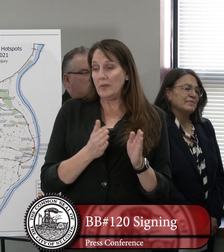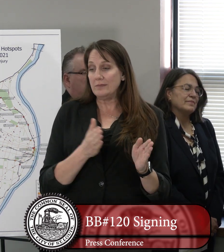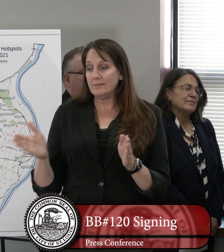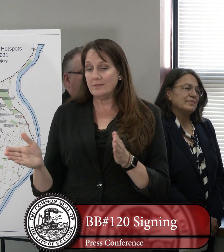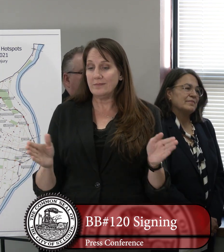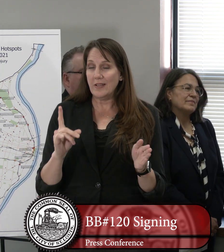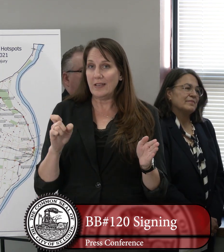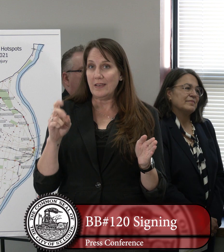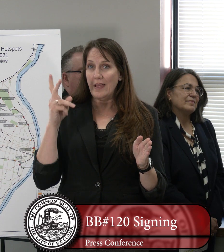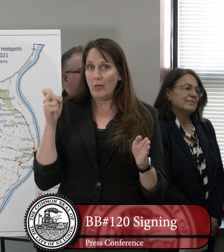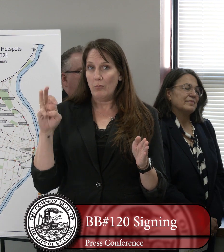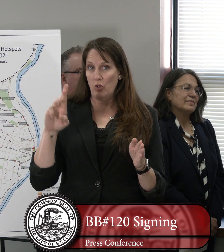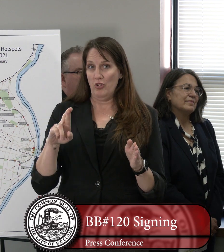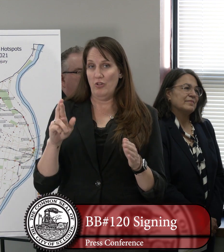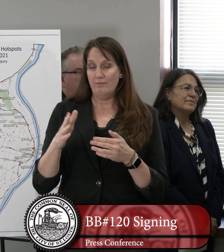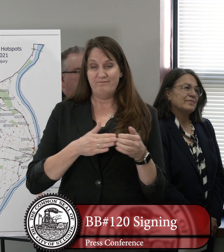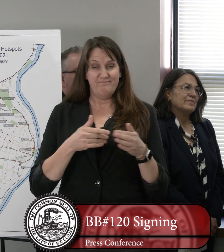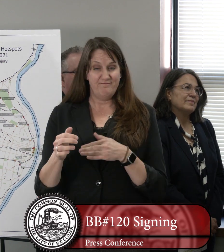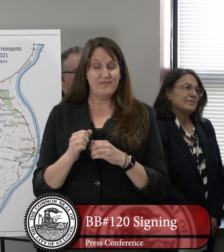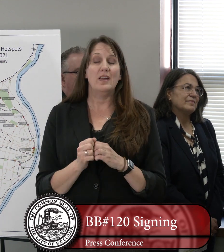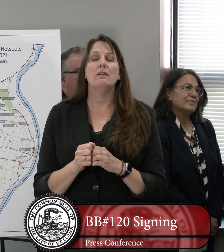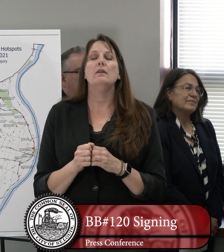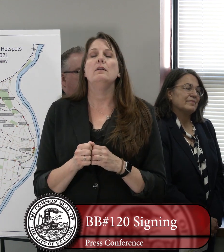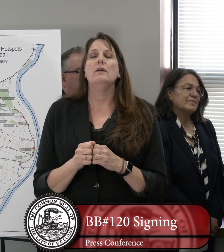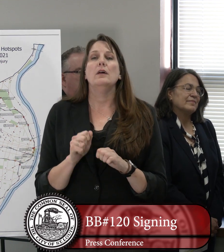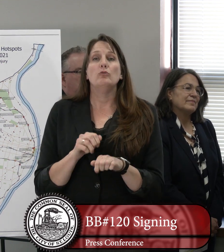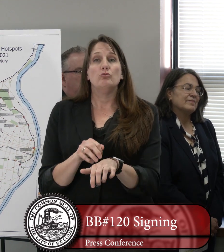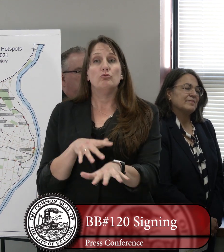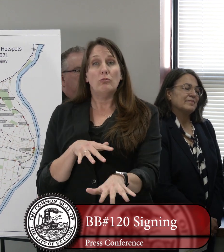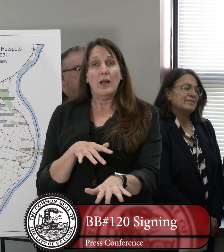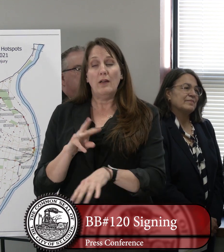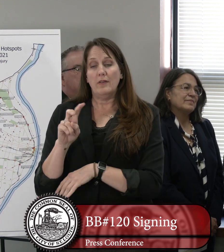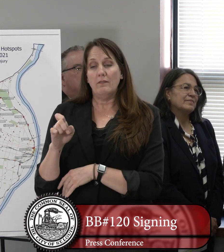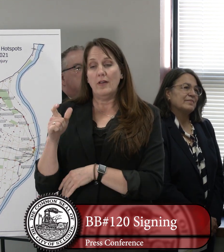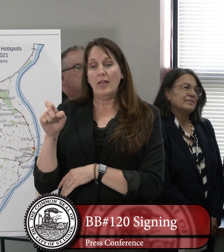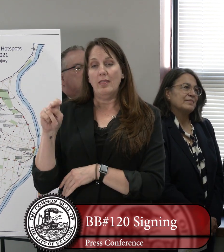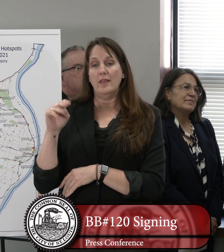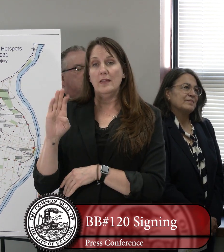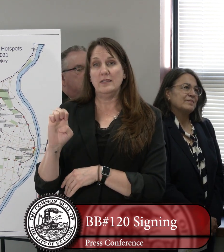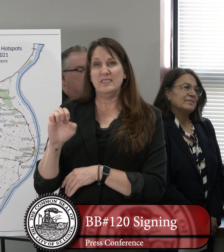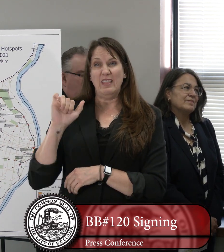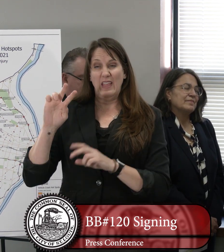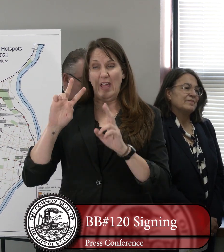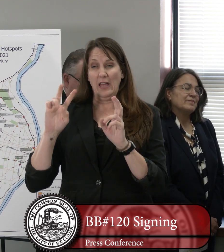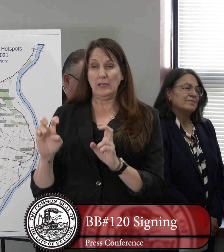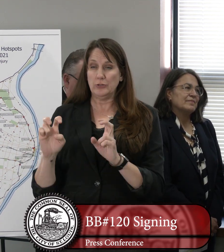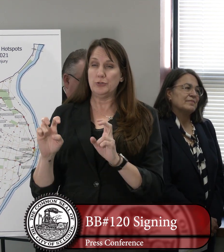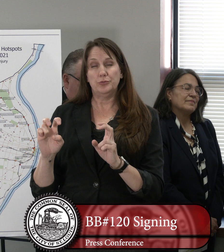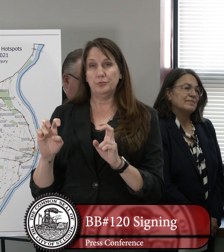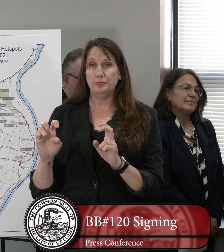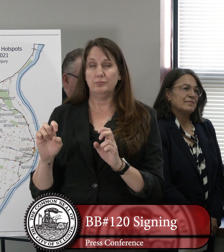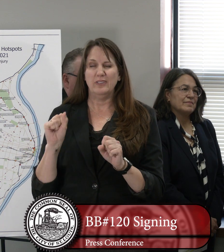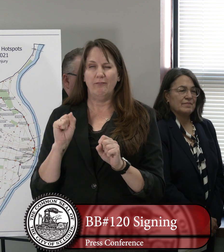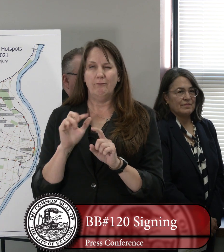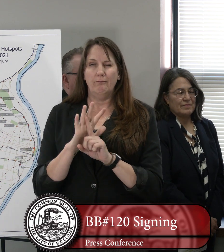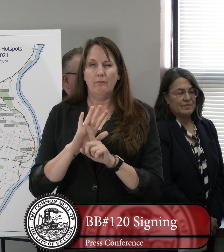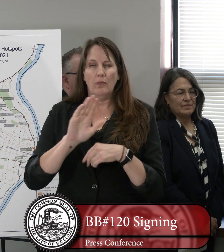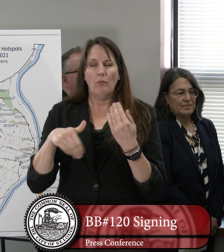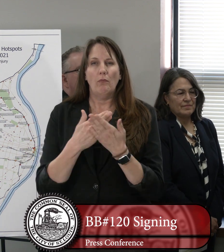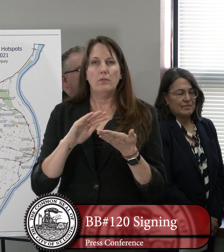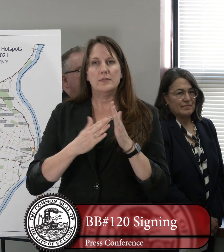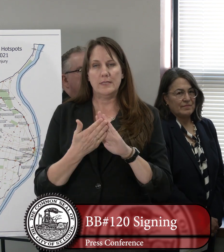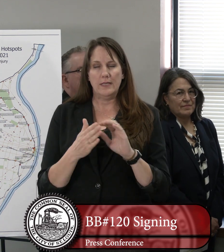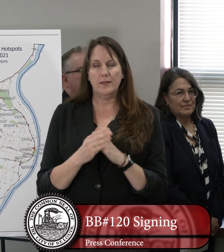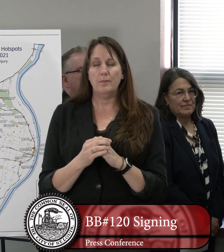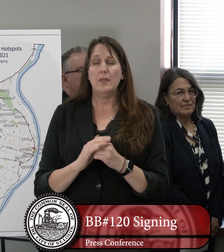violence and reckless driving is an issue that touches our entire city. And it's getting worse. In 2020,